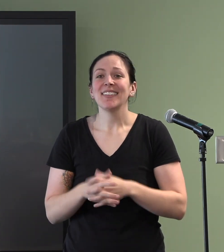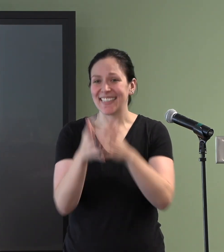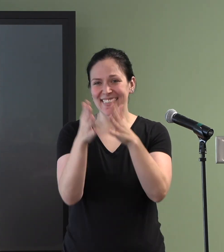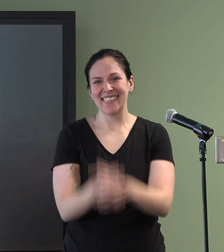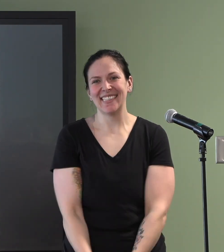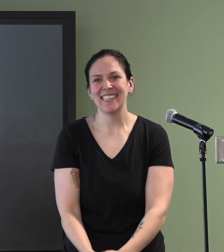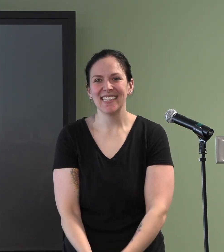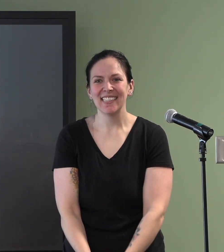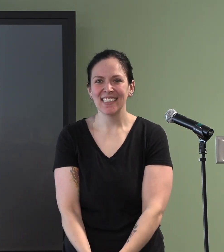Yes.